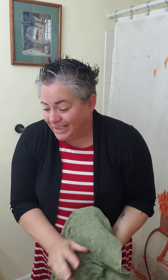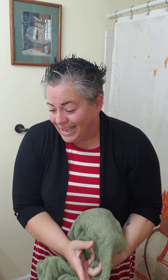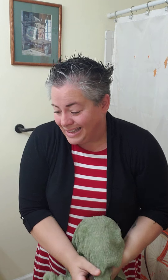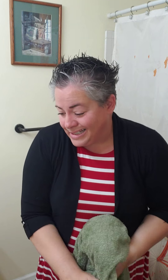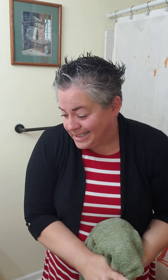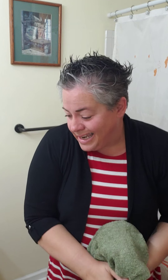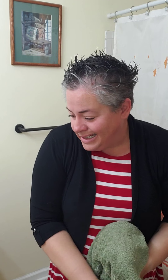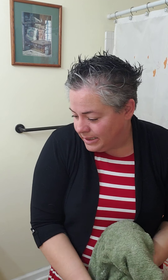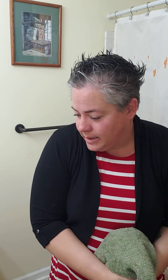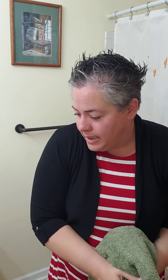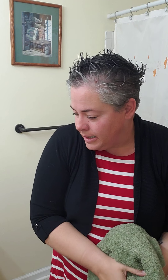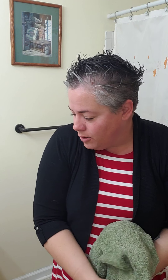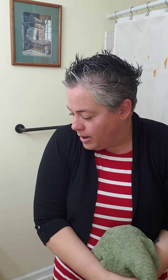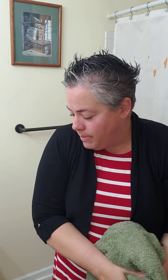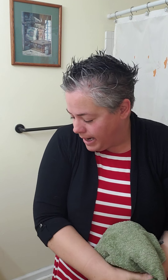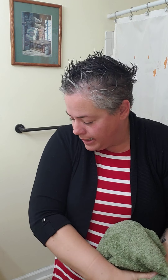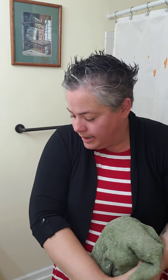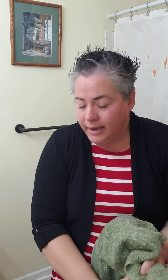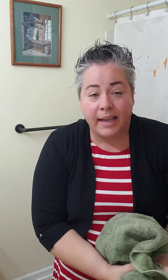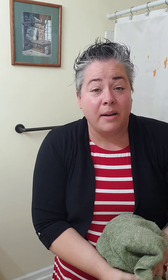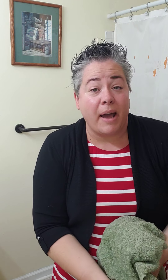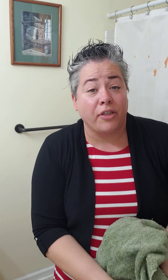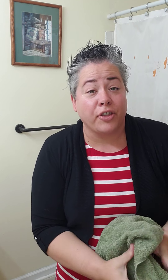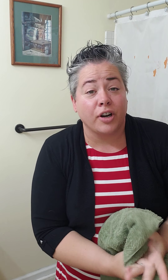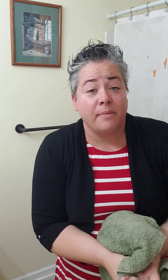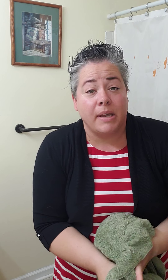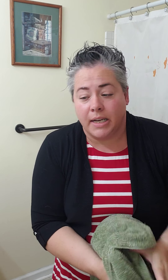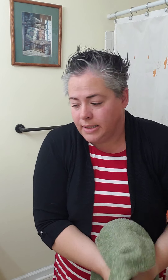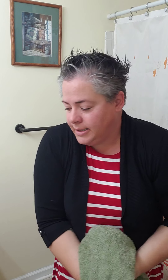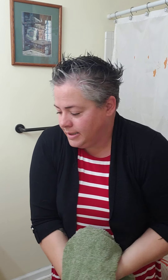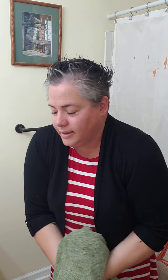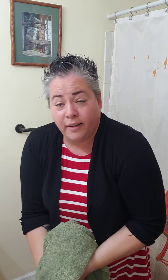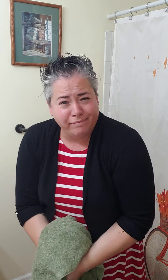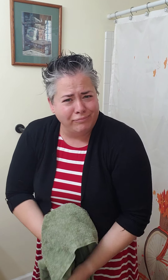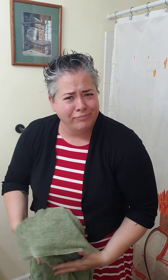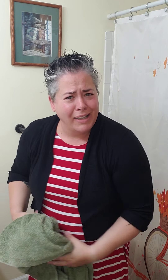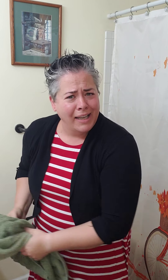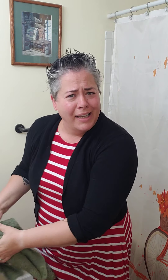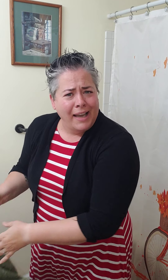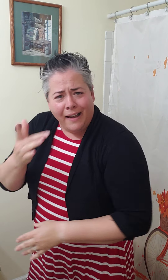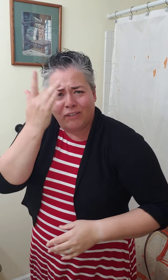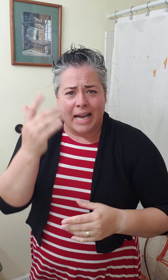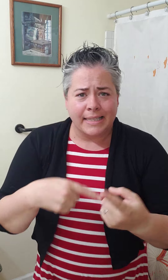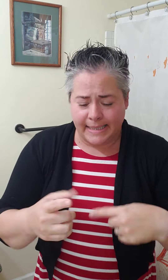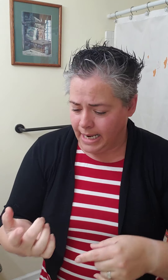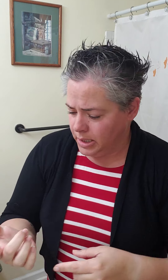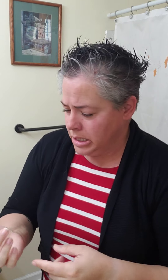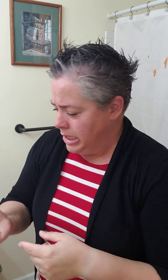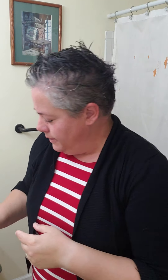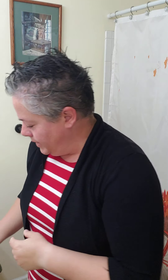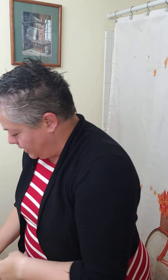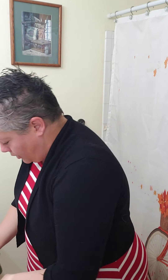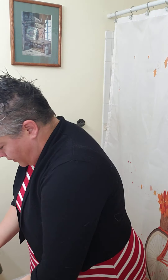let that set and I'll come back in about 30 minutes. I forgot to sign, it's under the